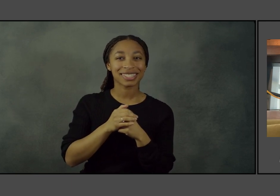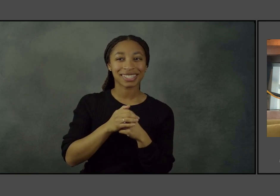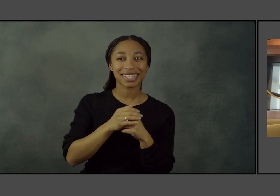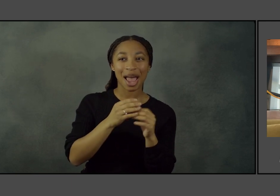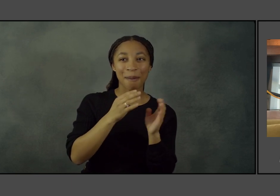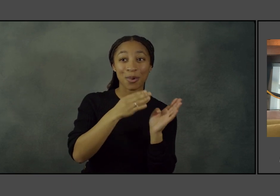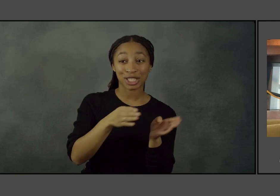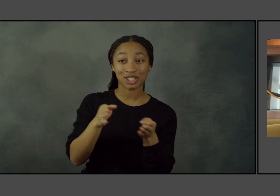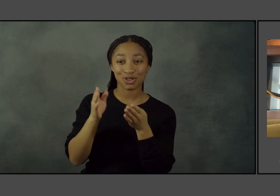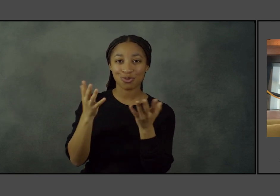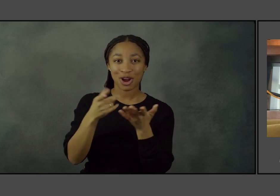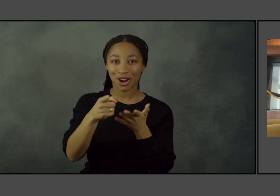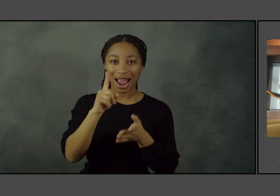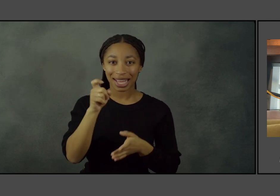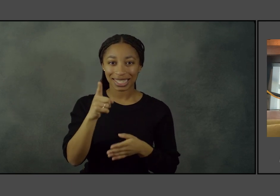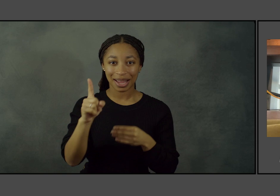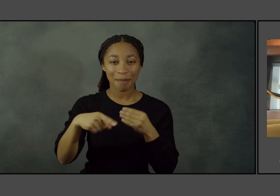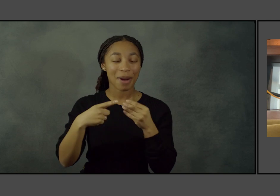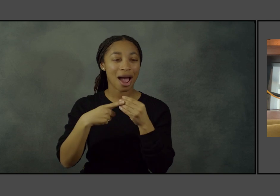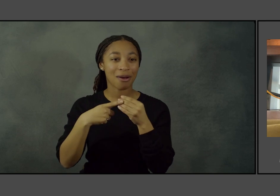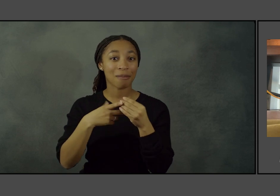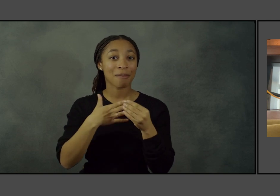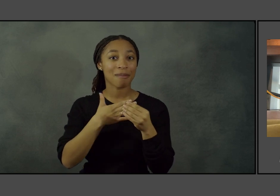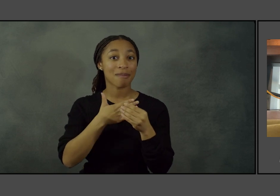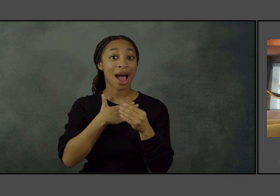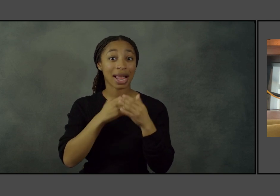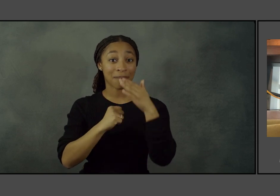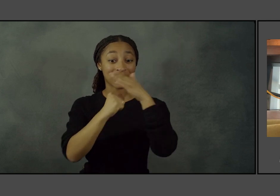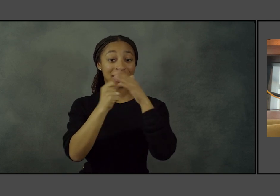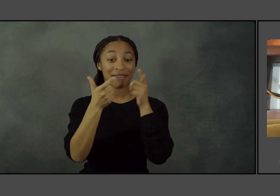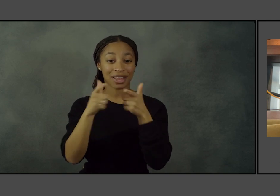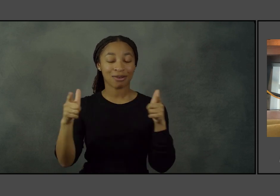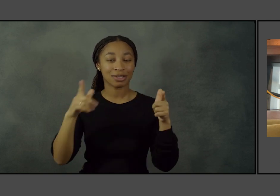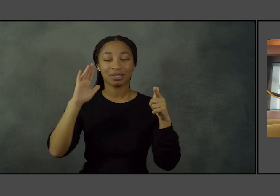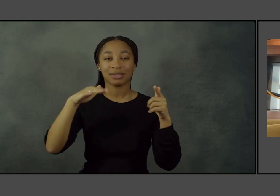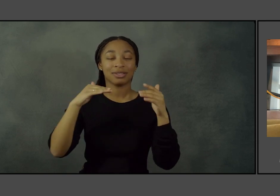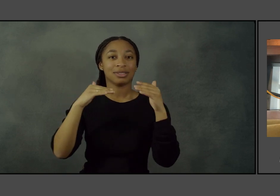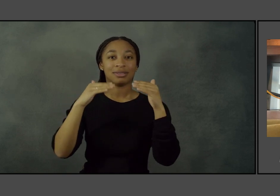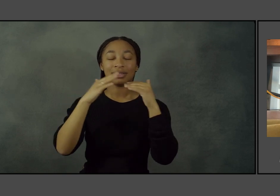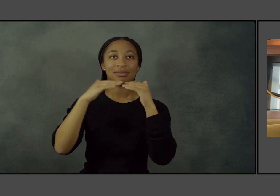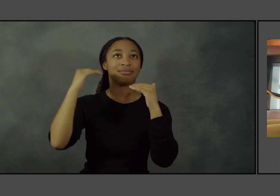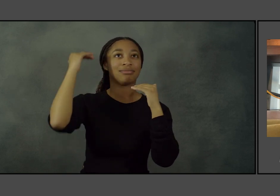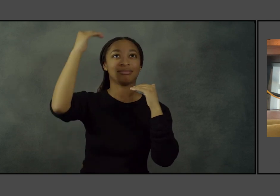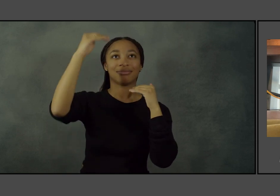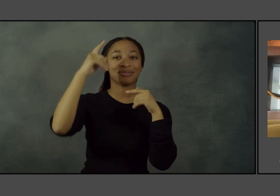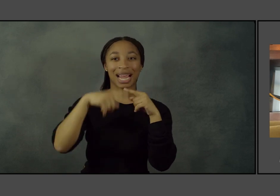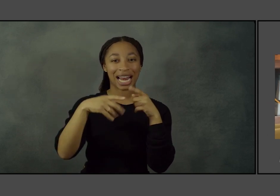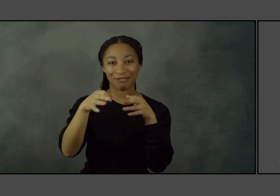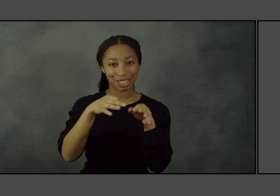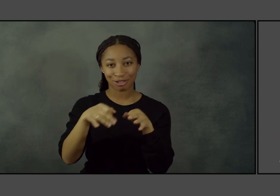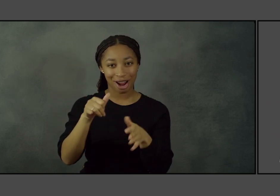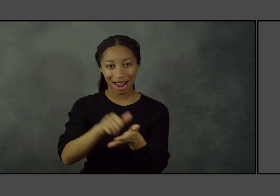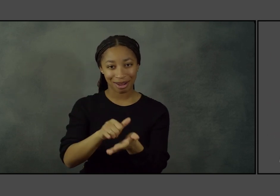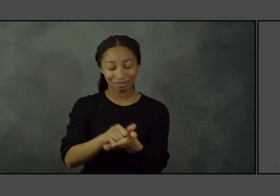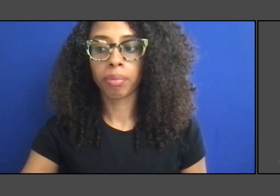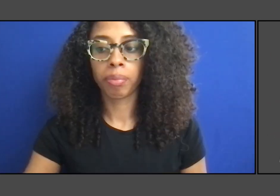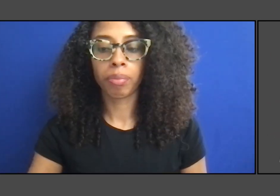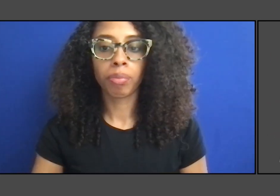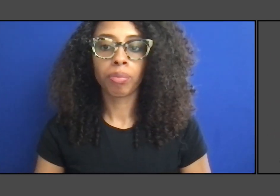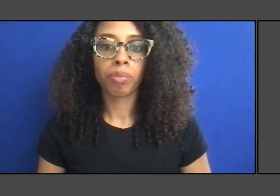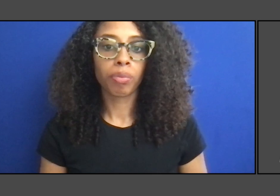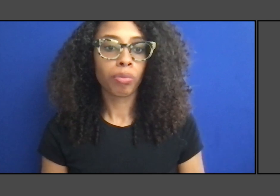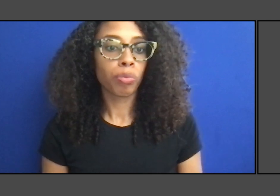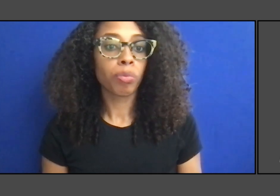for my capacity of language is like beyond description. That's right. That's right. And that, of